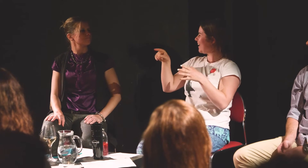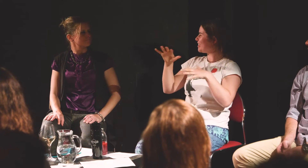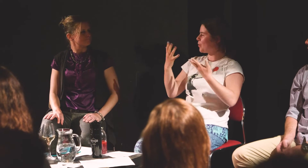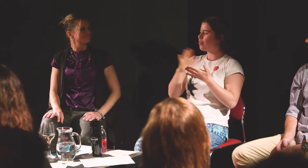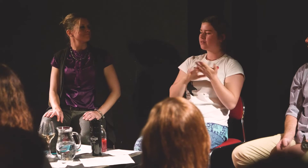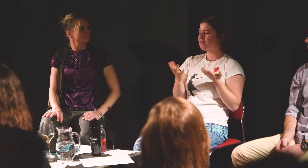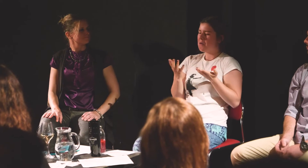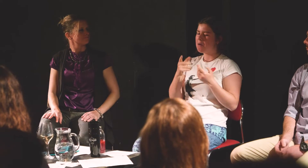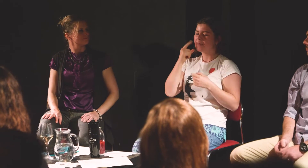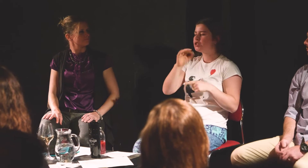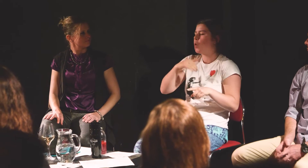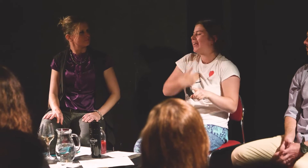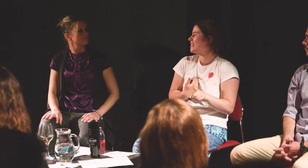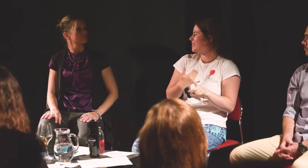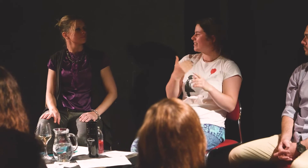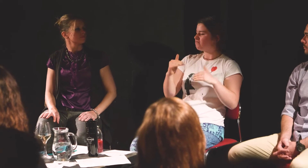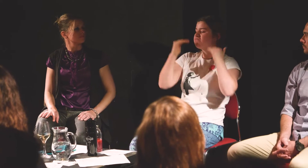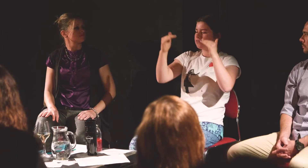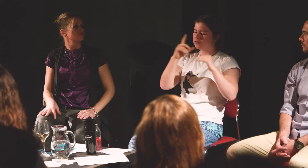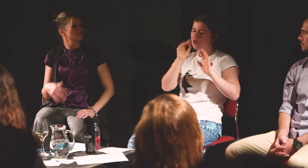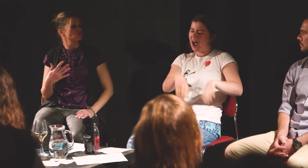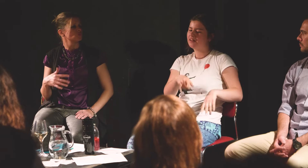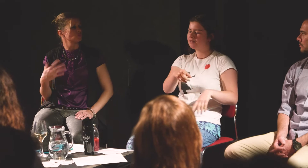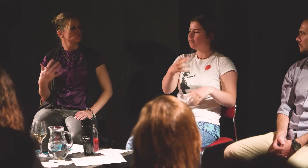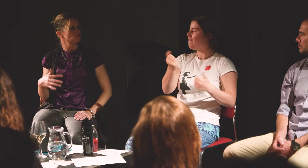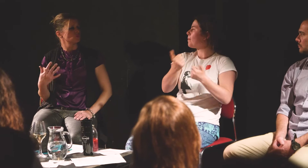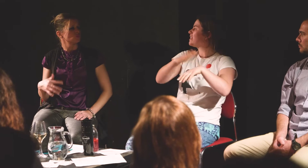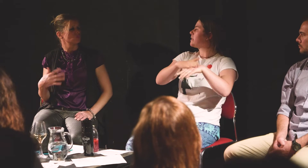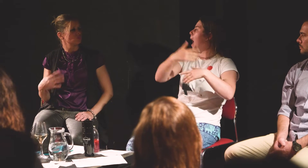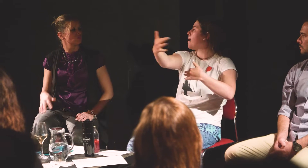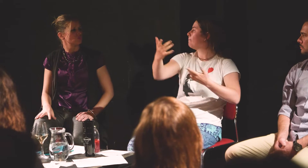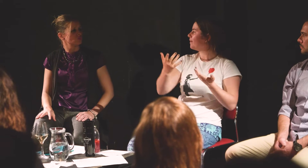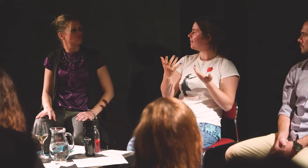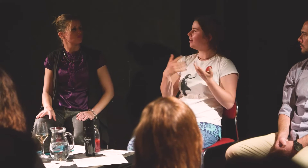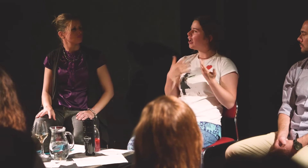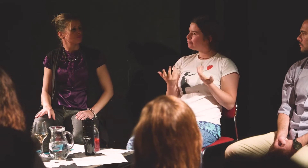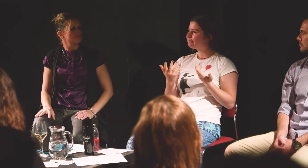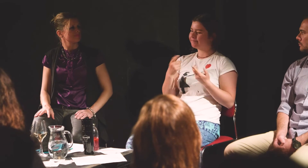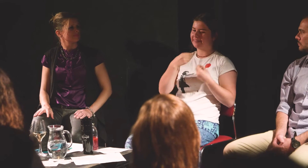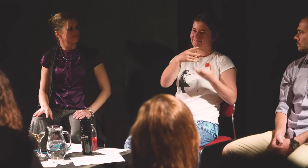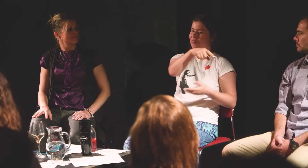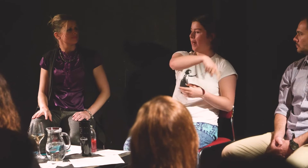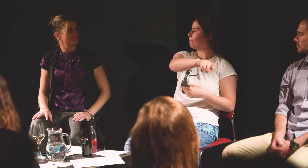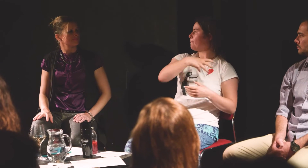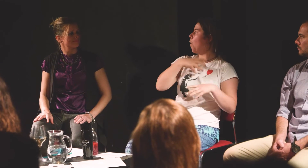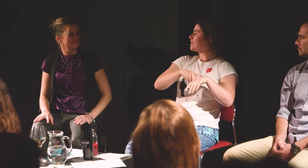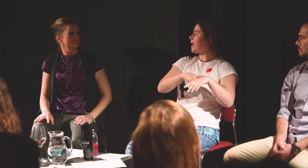I already kind of had a really good kind of basic knowledge of the world from my family, so when I arrived in the deaf unit, what they were teaching was kind